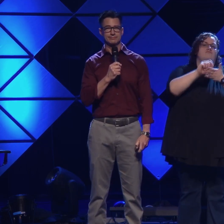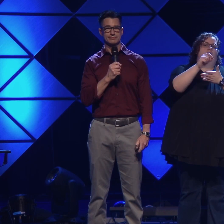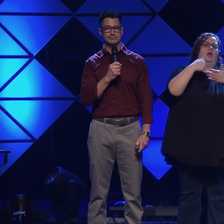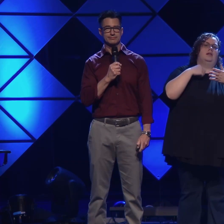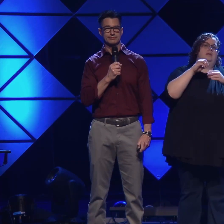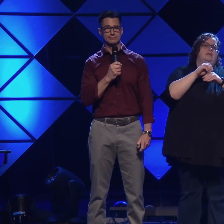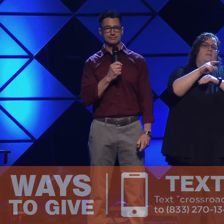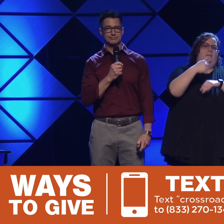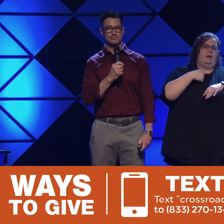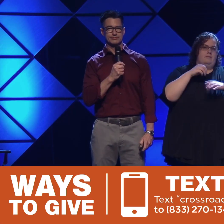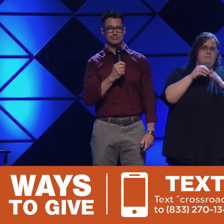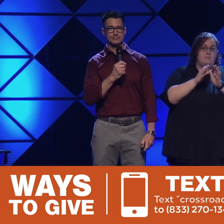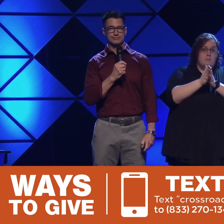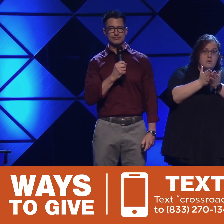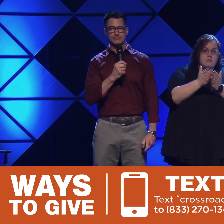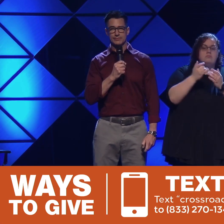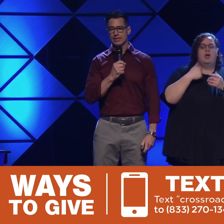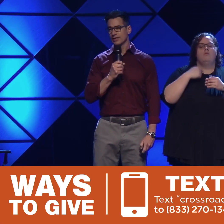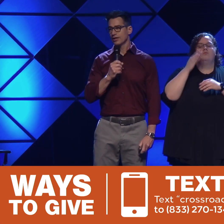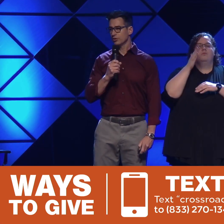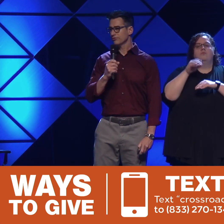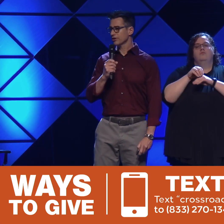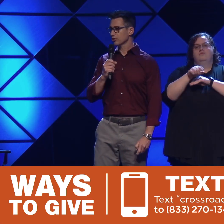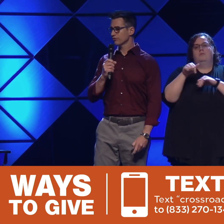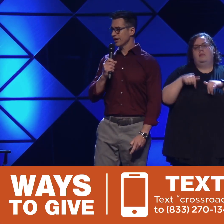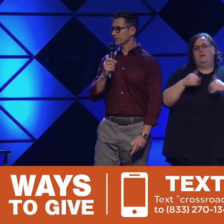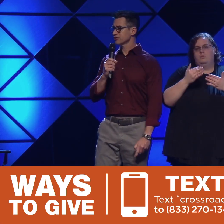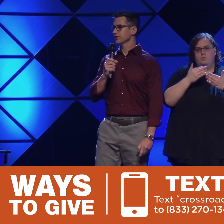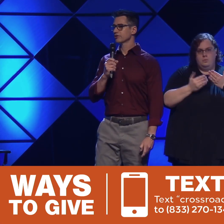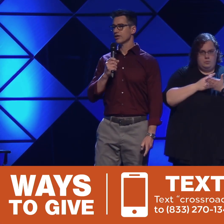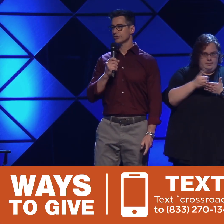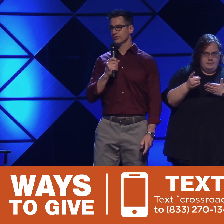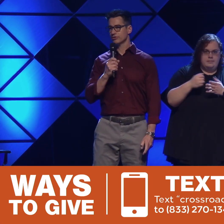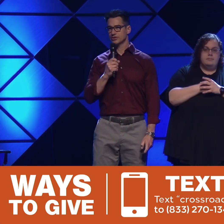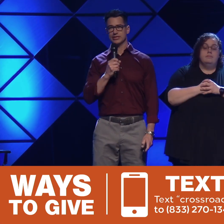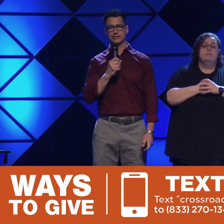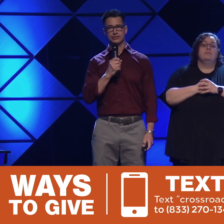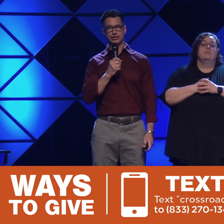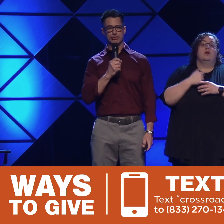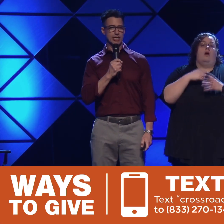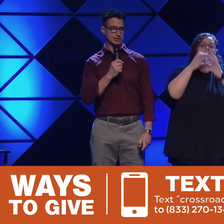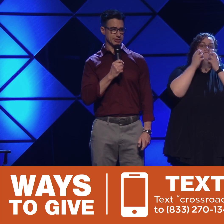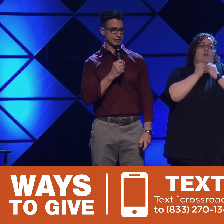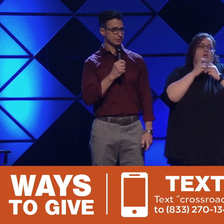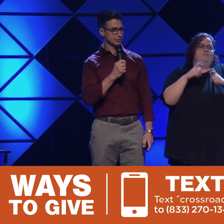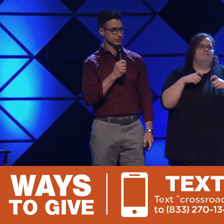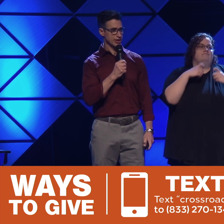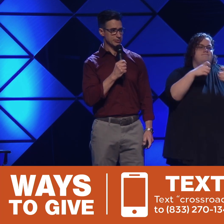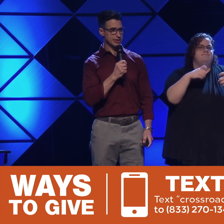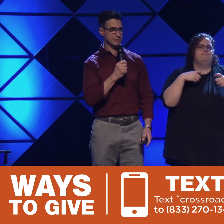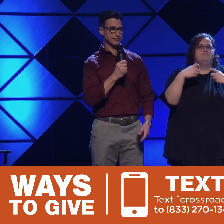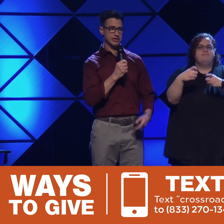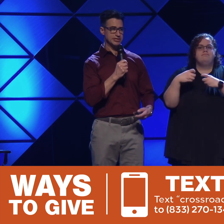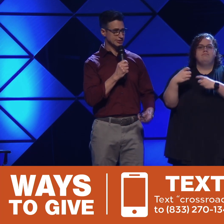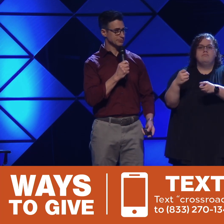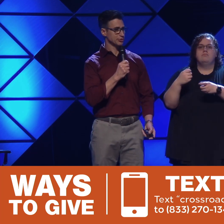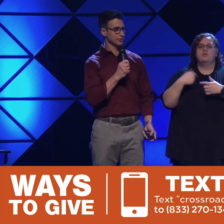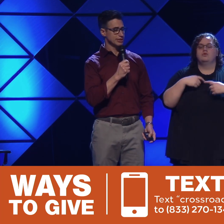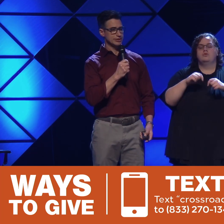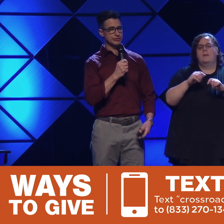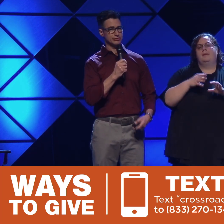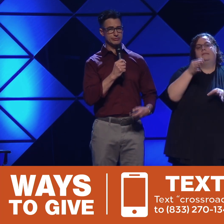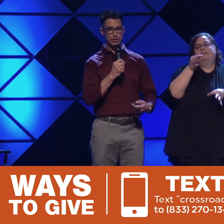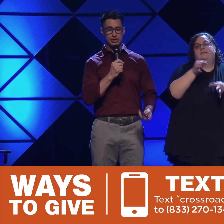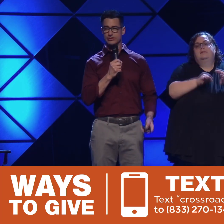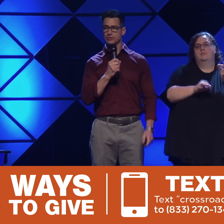of The God We Never Knew, and we'll ship that to you this week. Now, one of our core values here at Crossroads is generosity. So we try to make it very